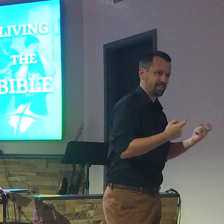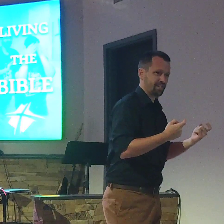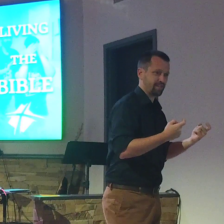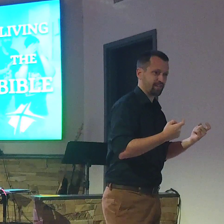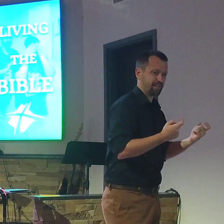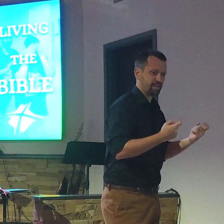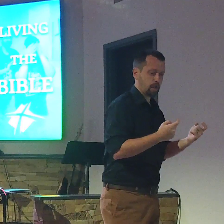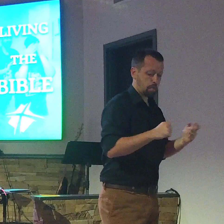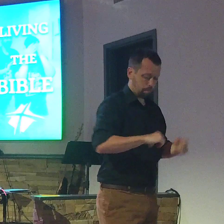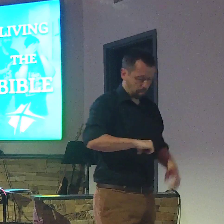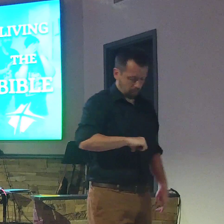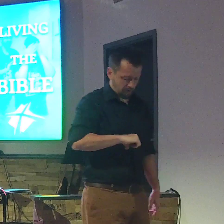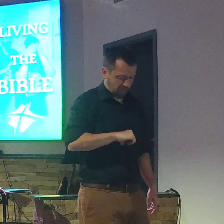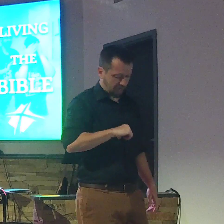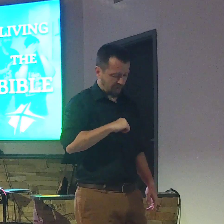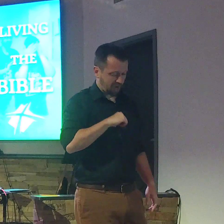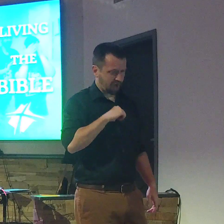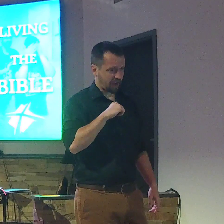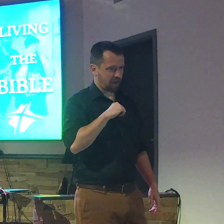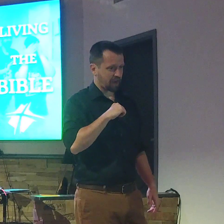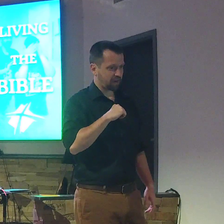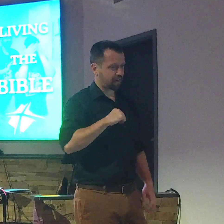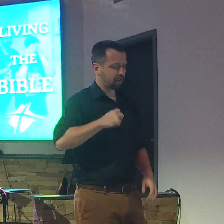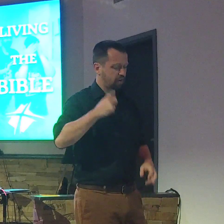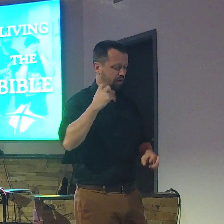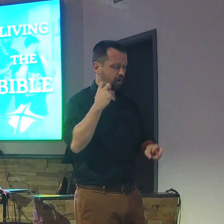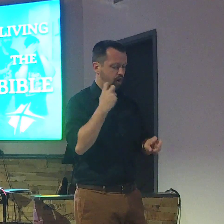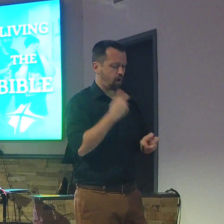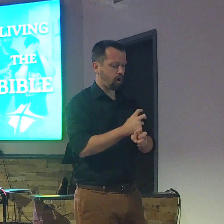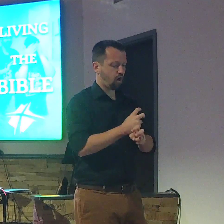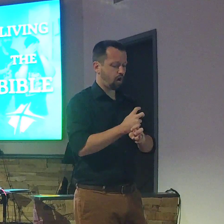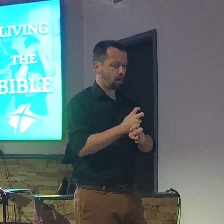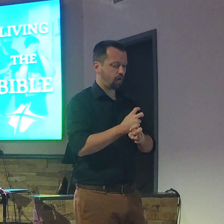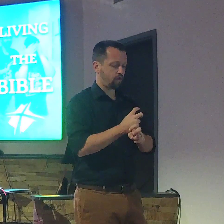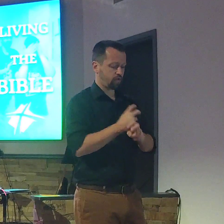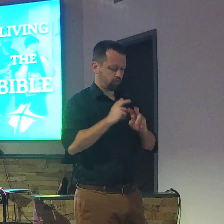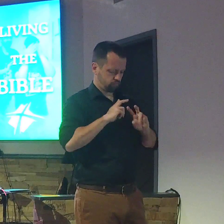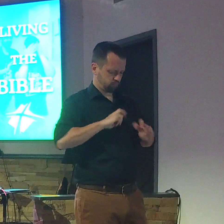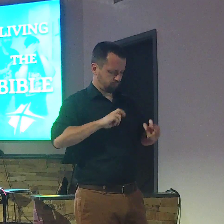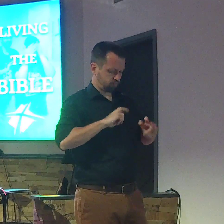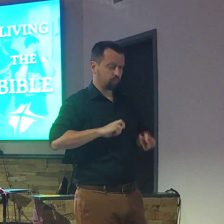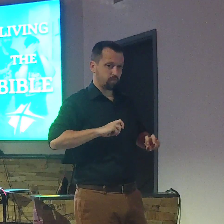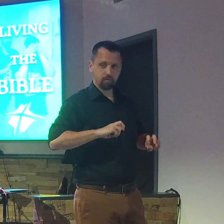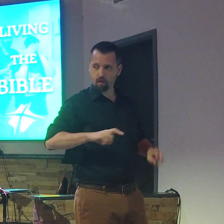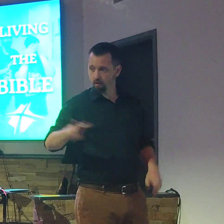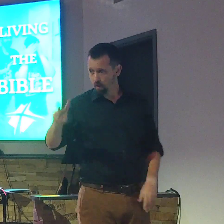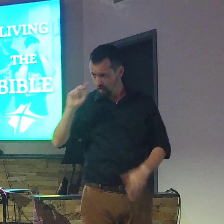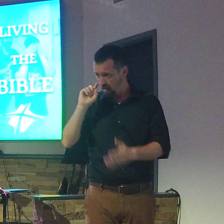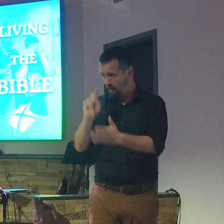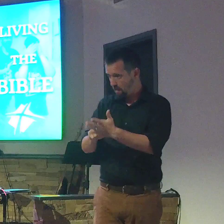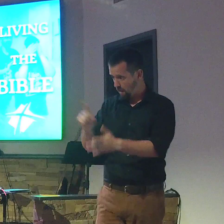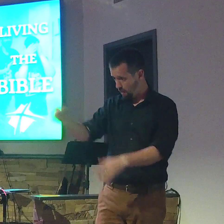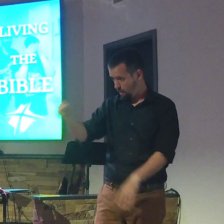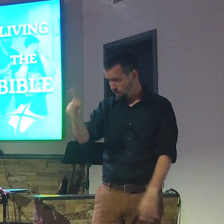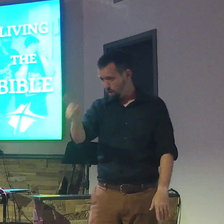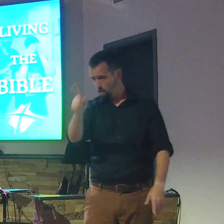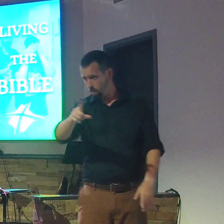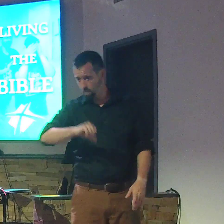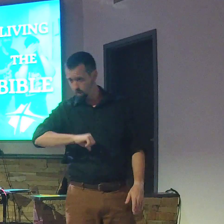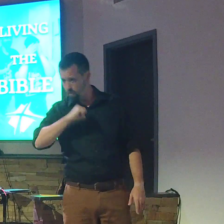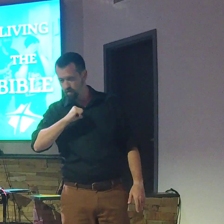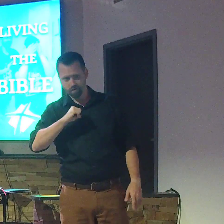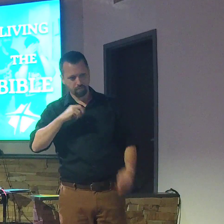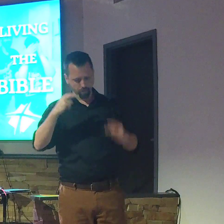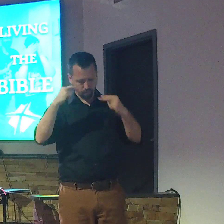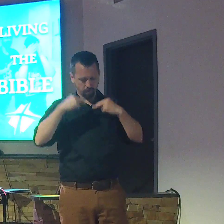Pride is something that is difficult to see in ourselves. We can see it in other people, but it's impossible to see